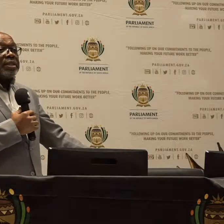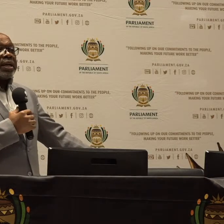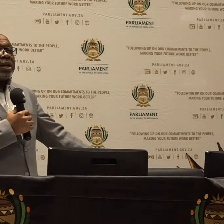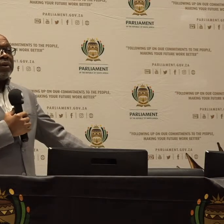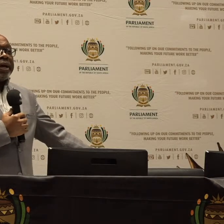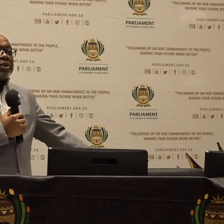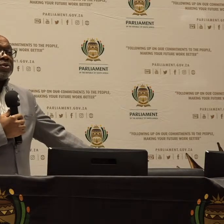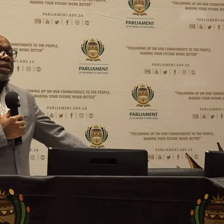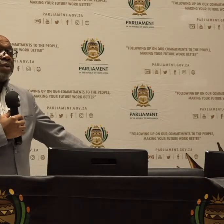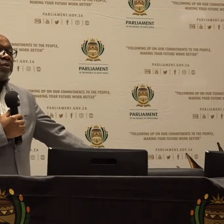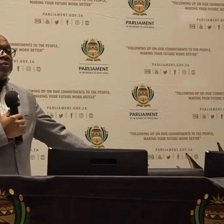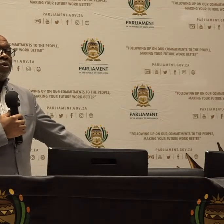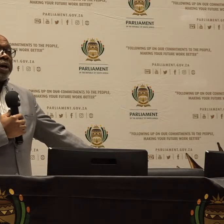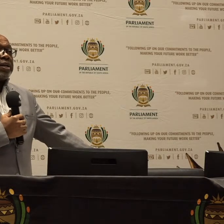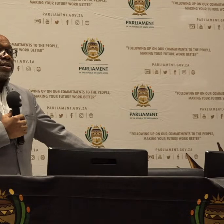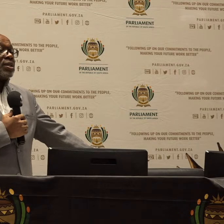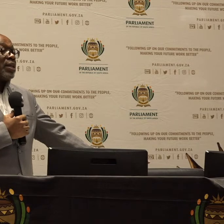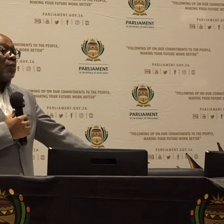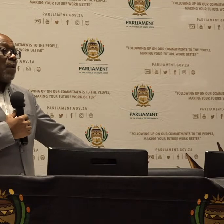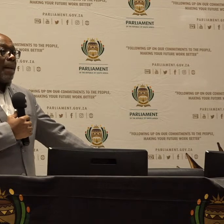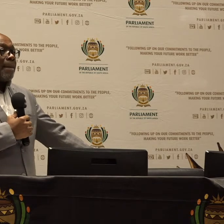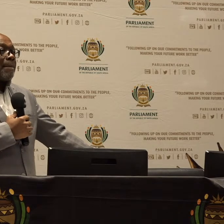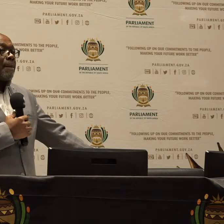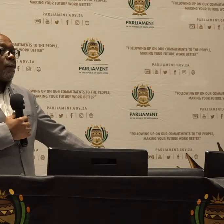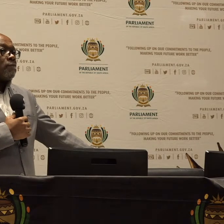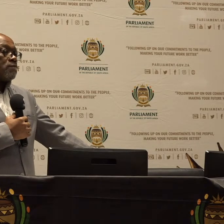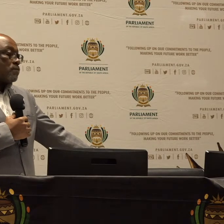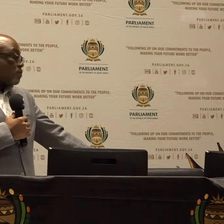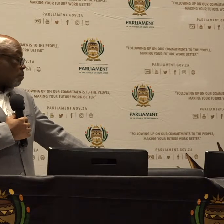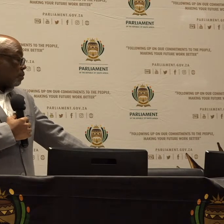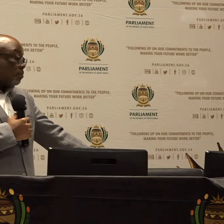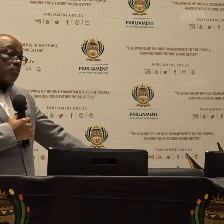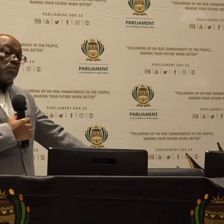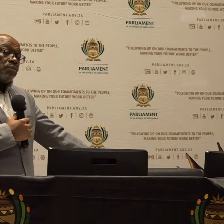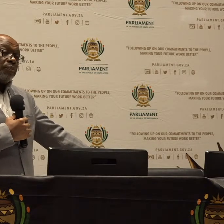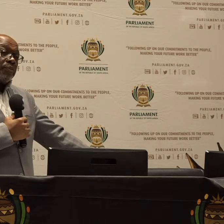two things that I would like to say before I sit down